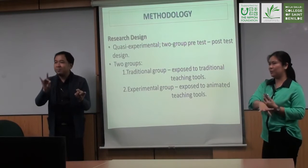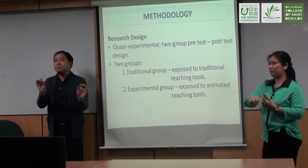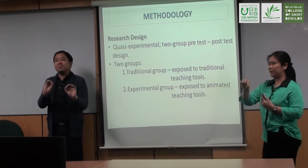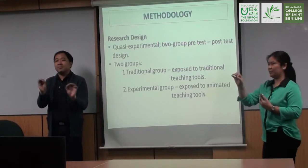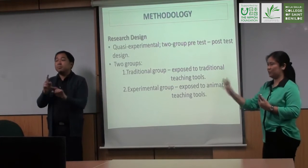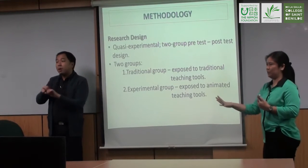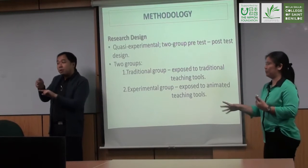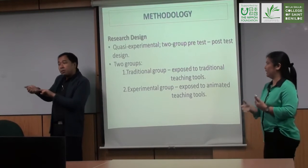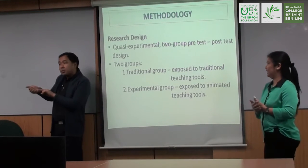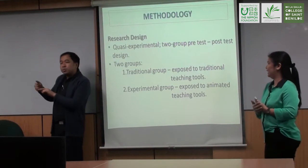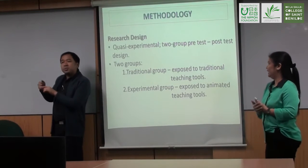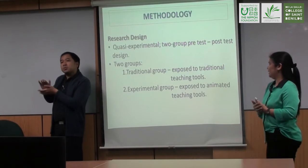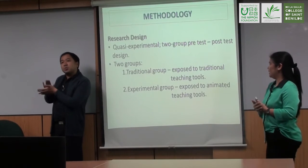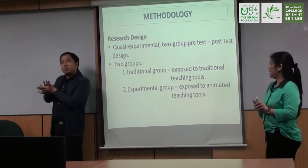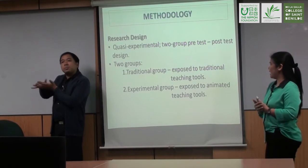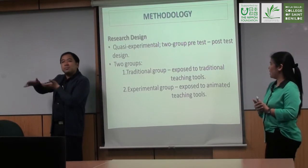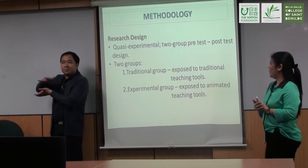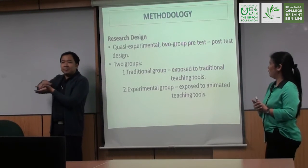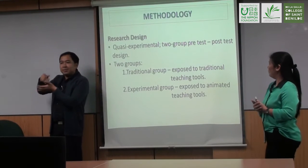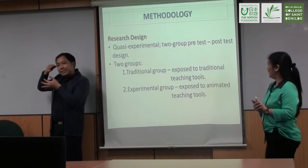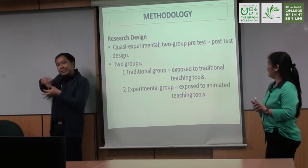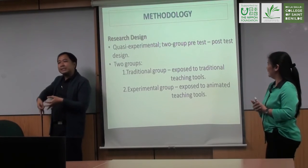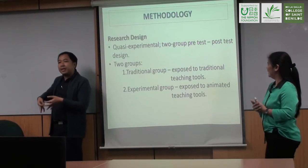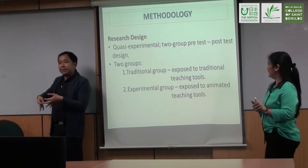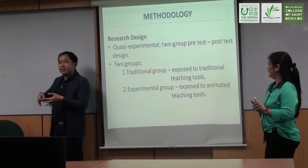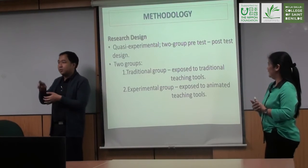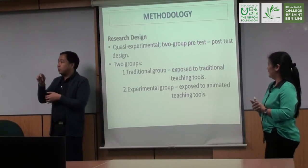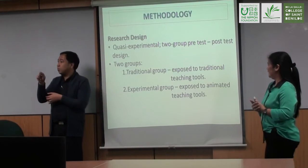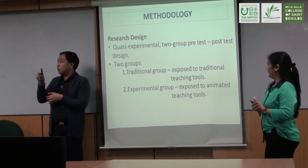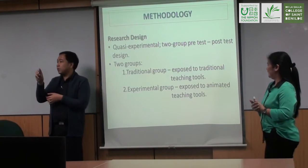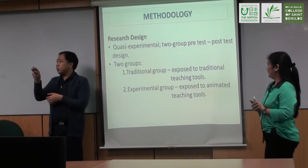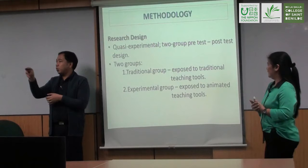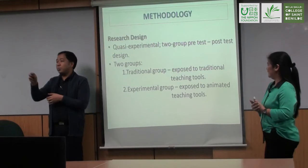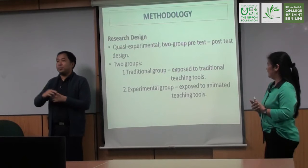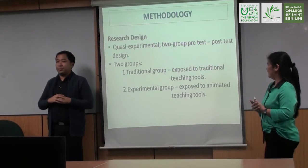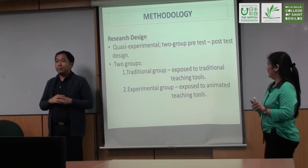this group and this group. So it's random.